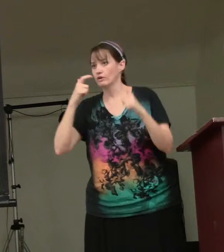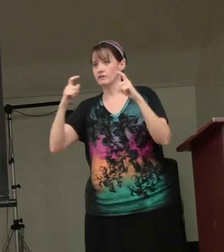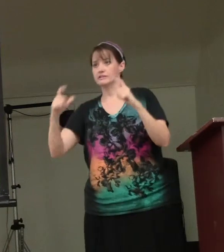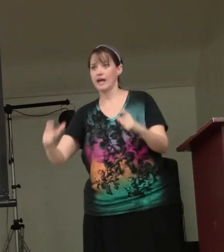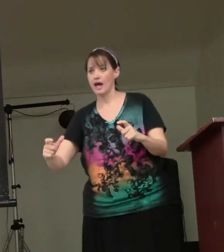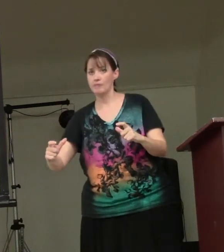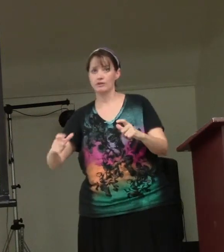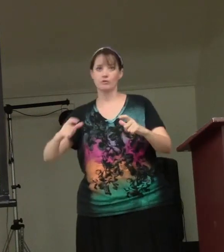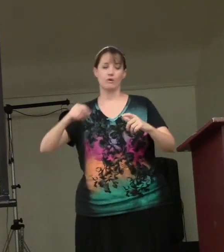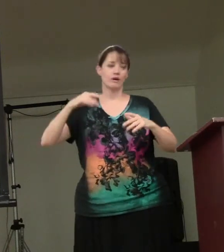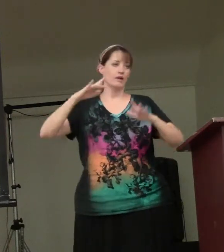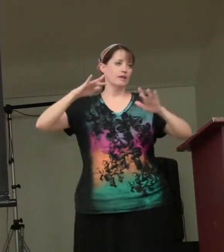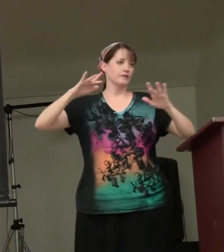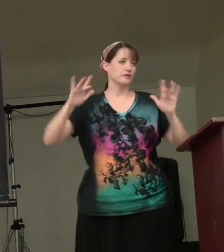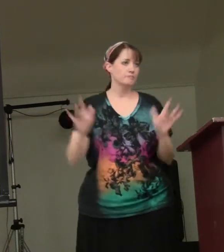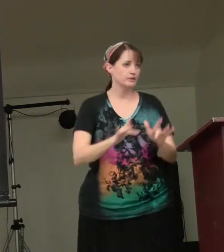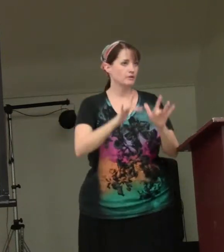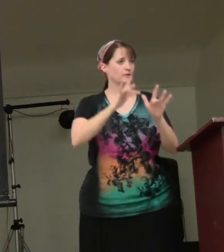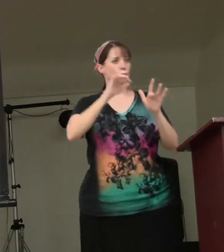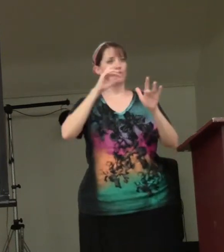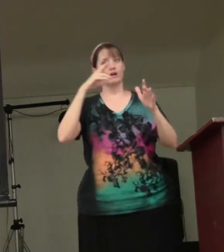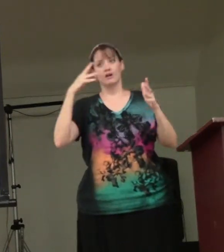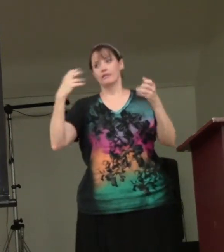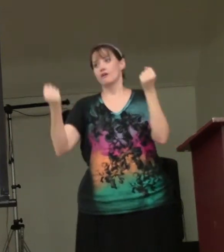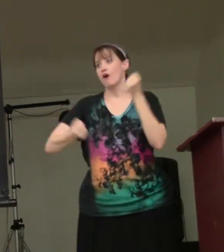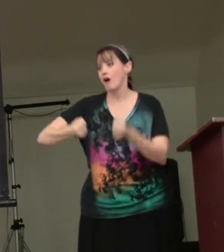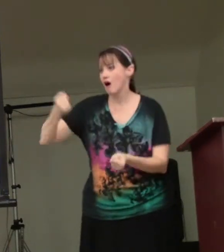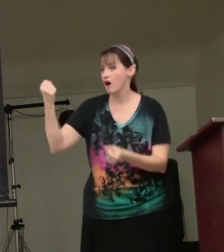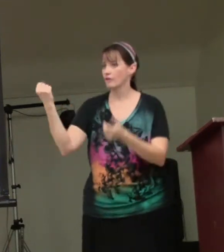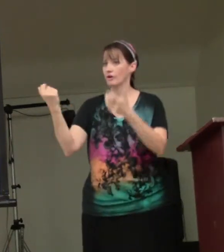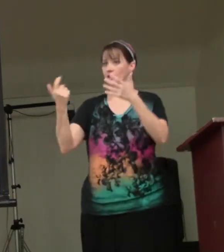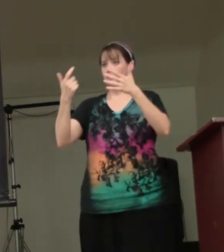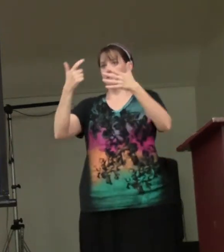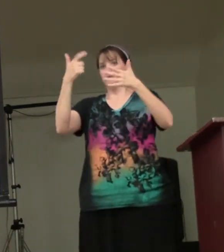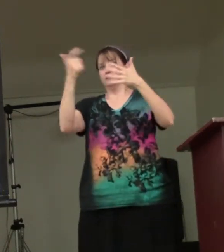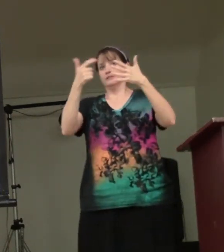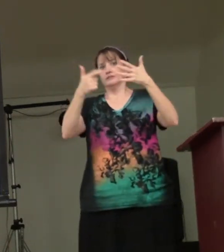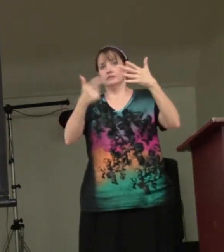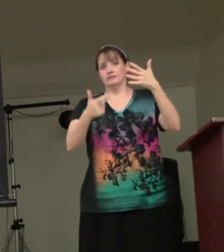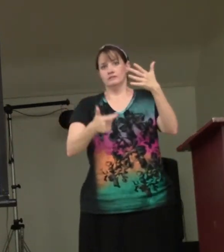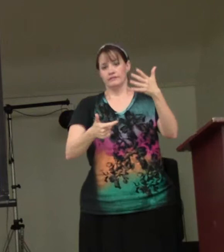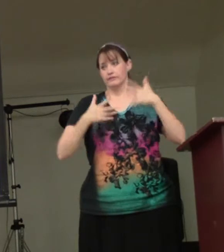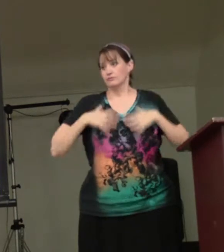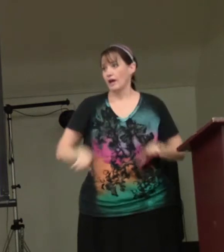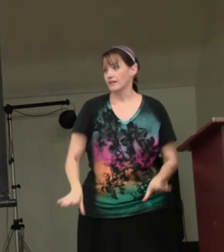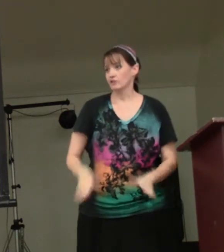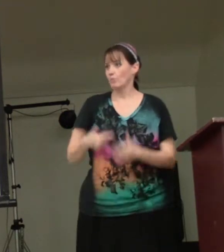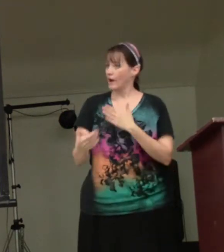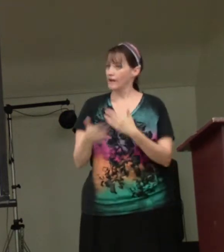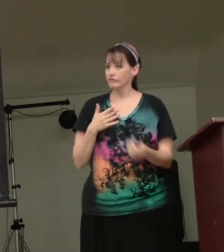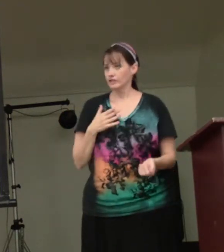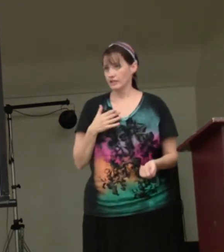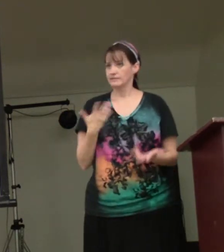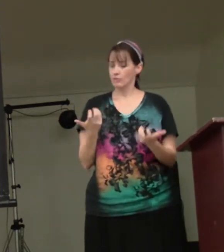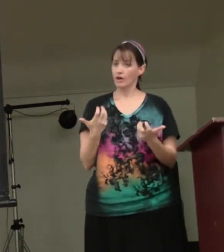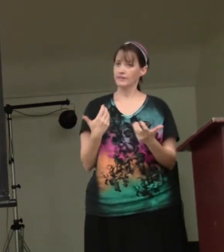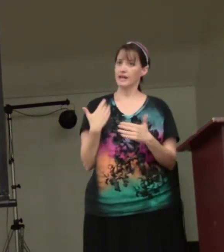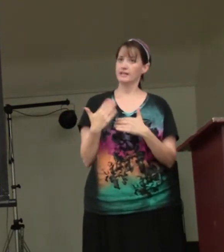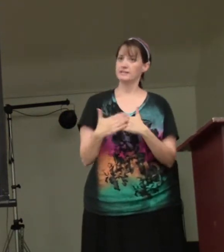or the tablet or the computer or the car or the dress or whatever it is, they want the next